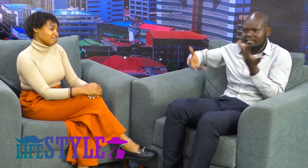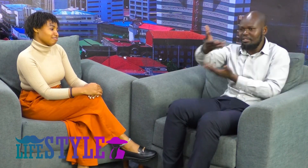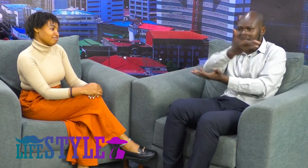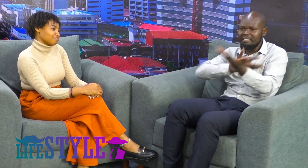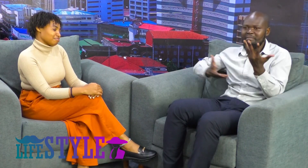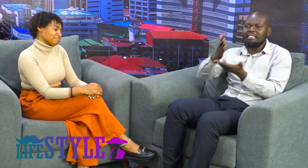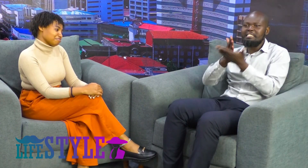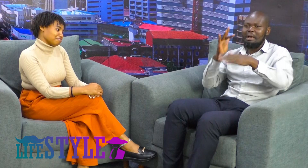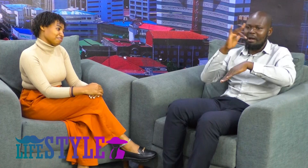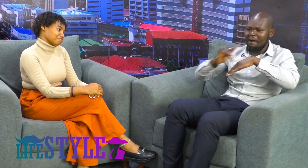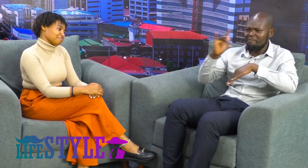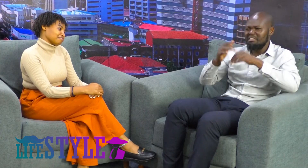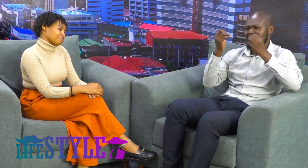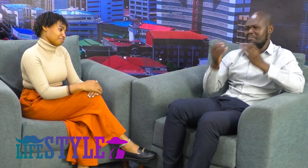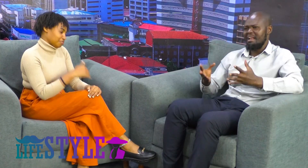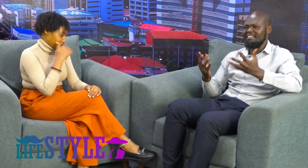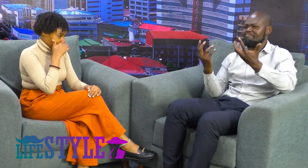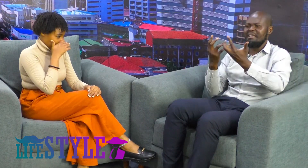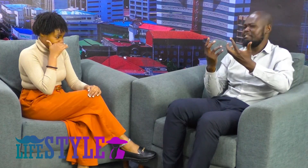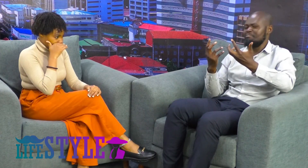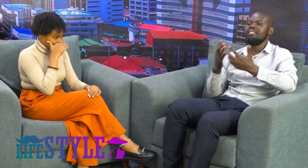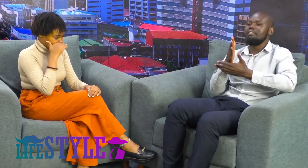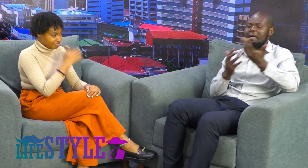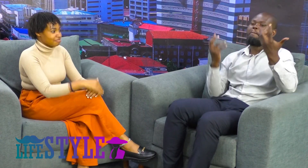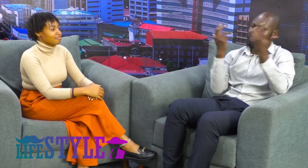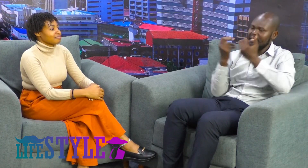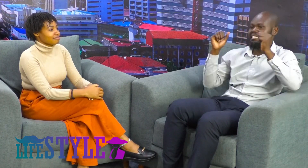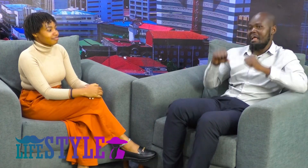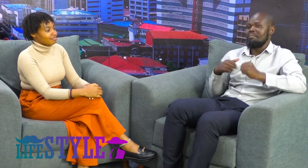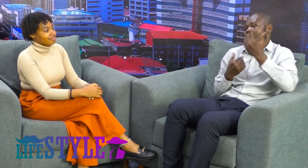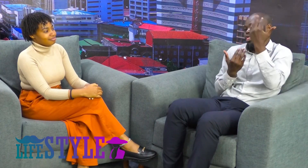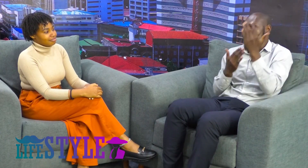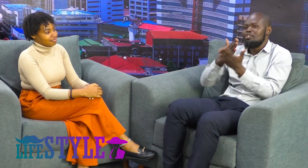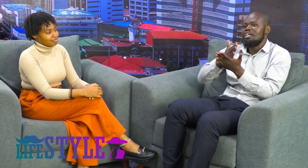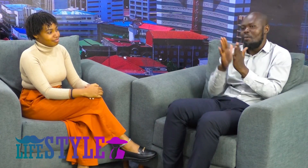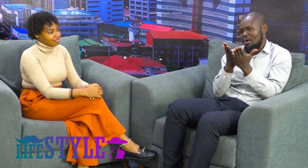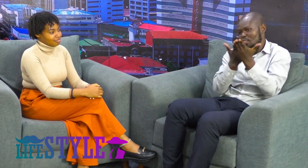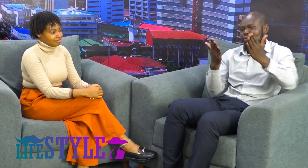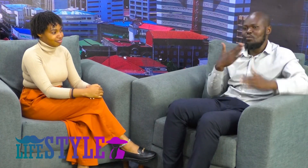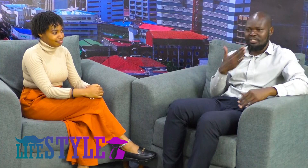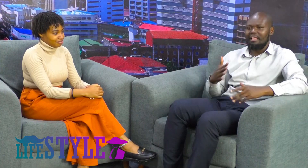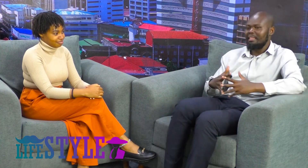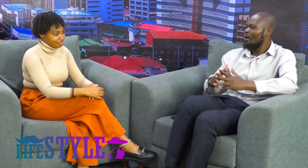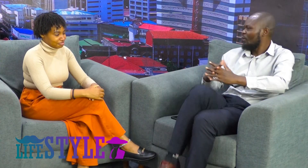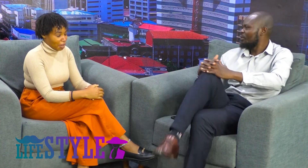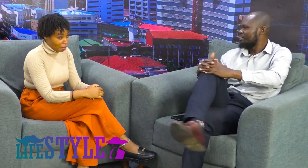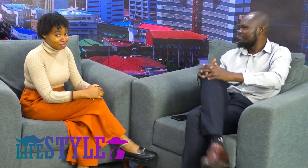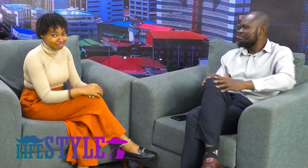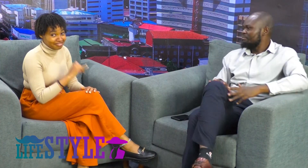demystify some myths that we have. So we are going to interact with you some things and many things that are affecting the deaf culture. And I hope to have a